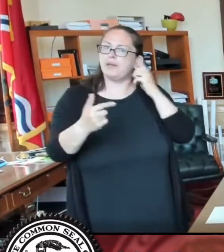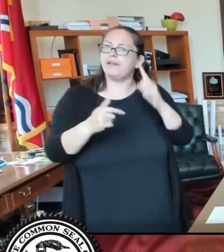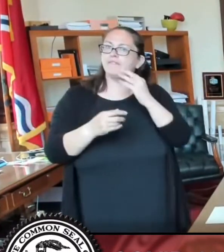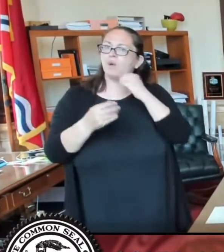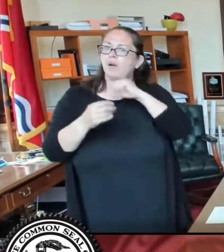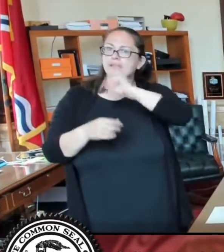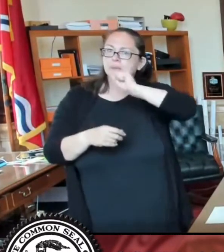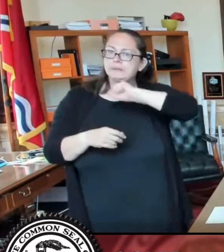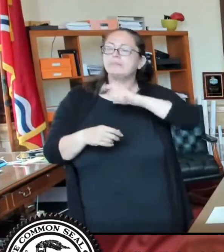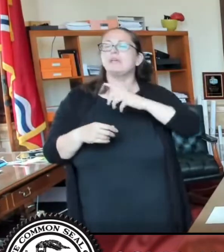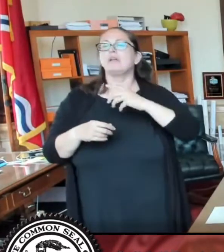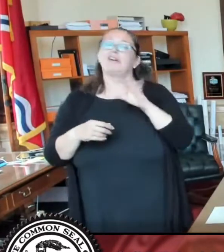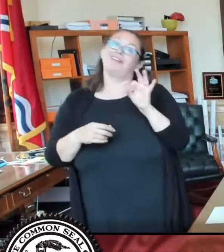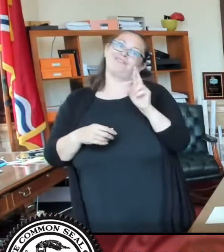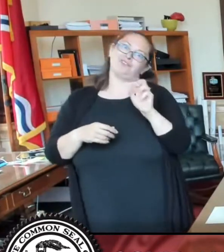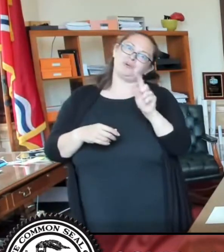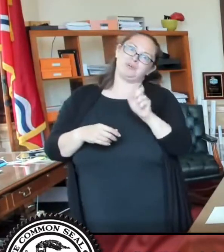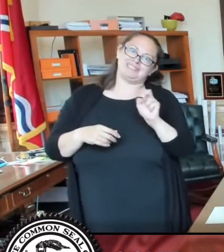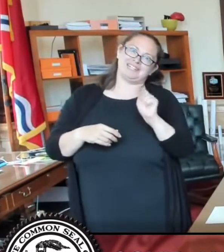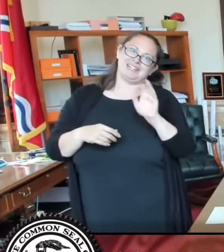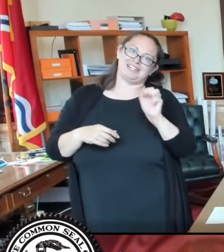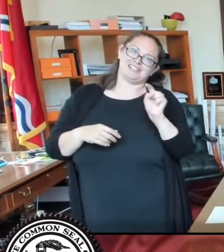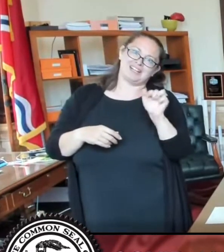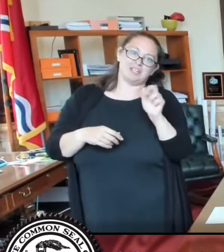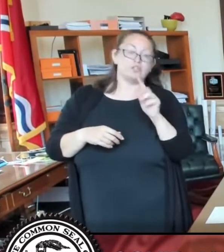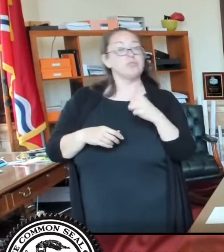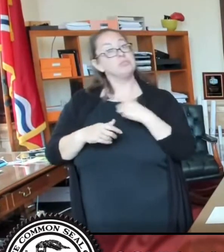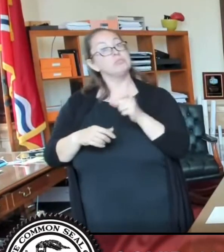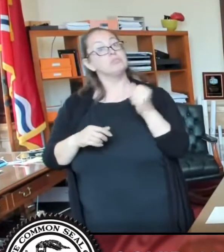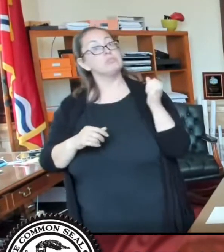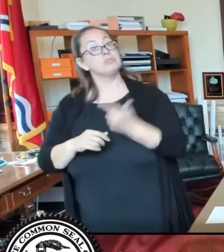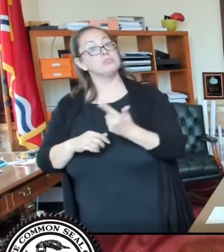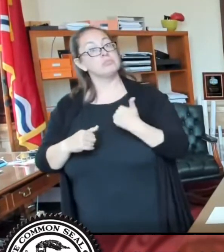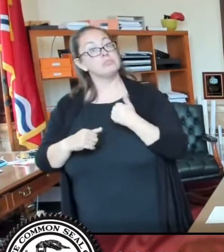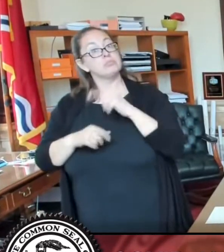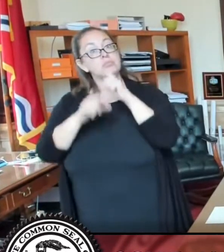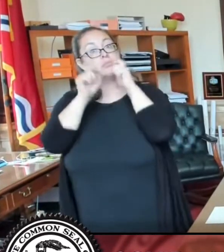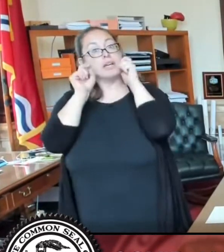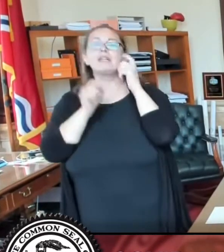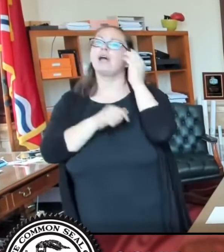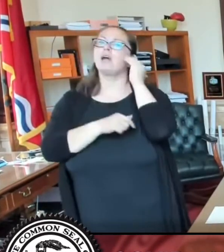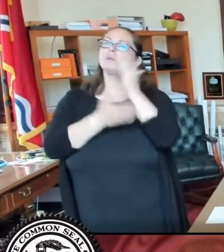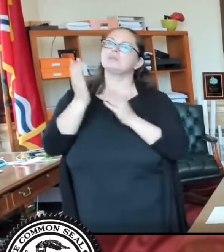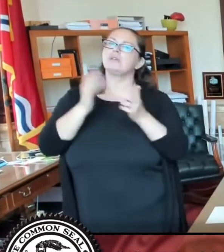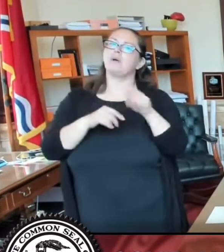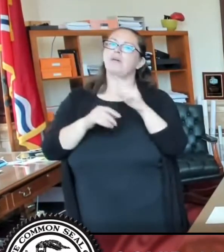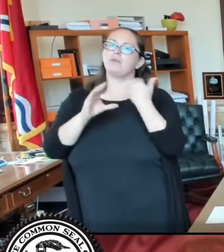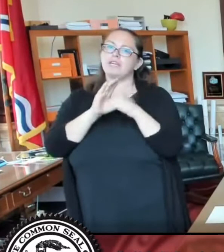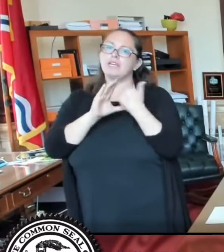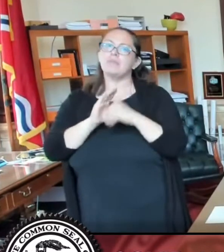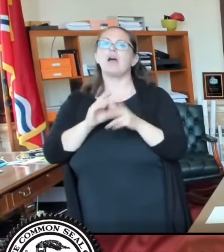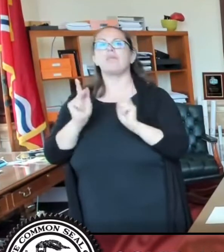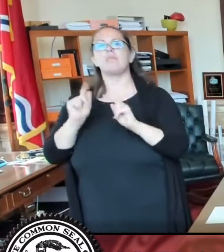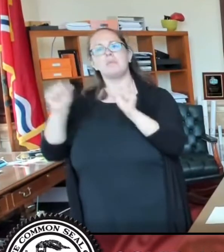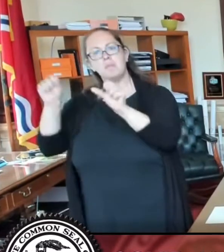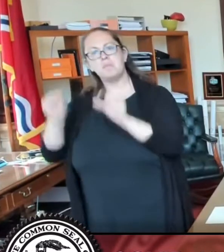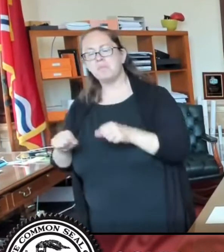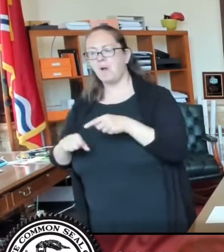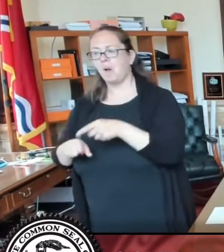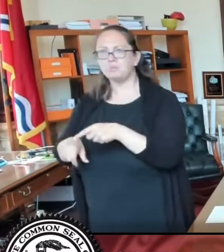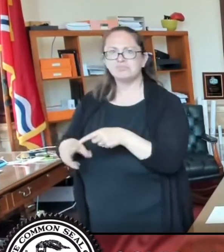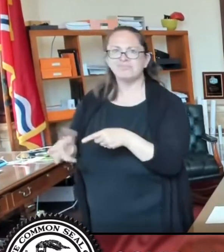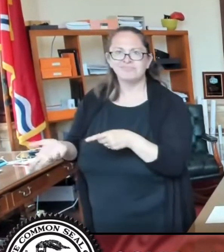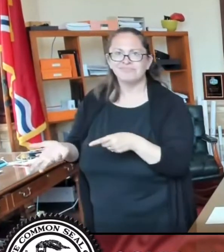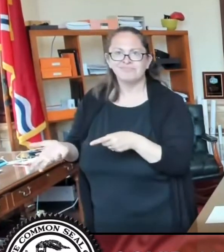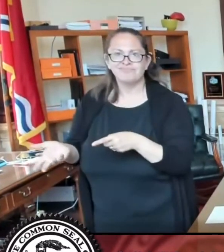on masks. I know that there are reports, because some of you email me or post on Facebook about places that have